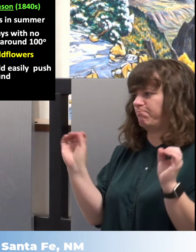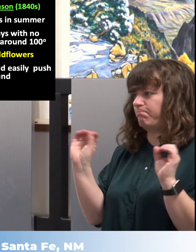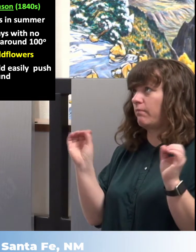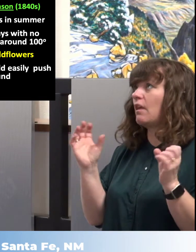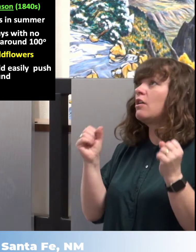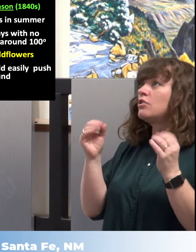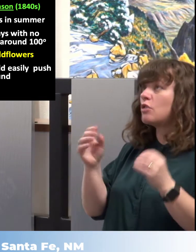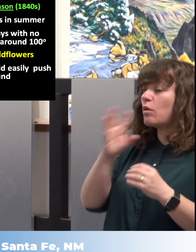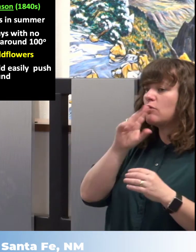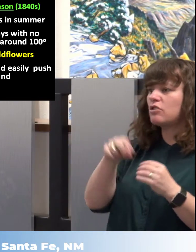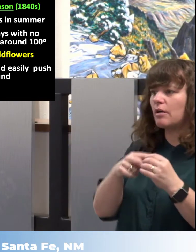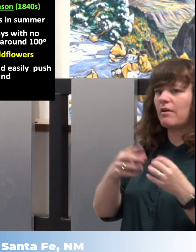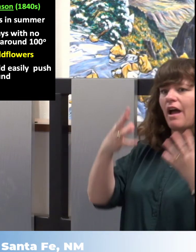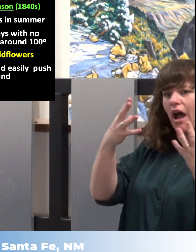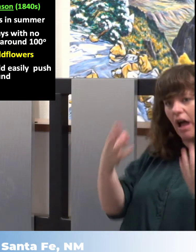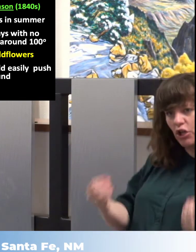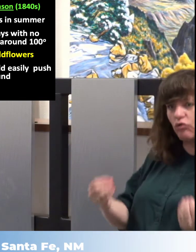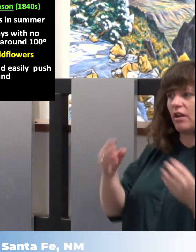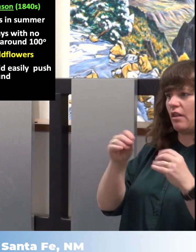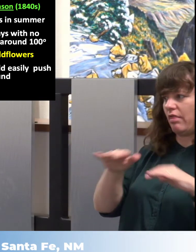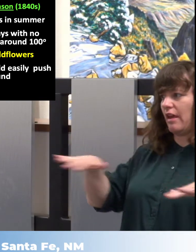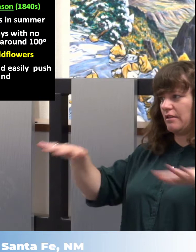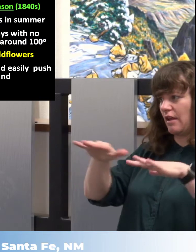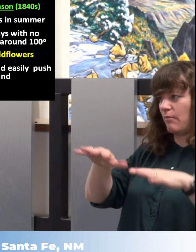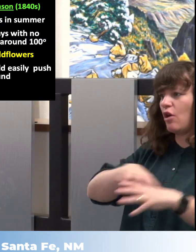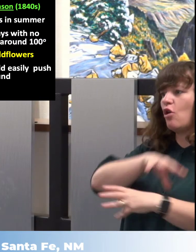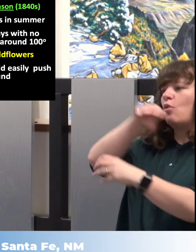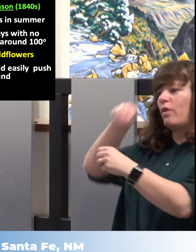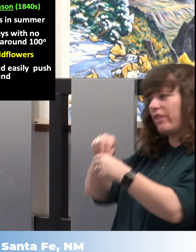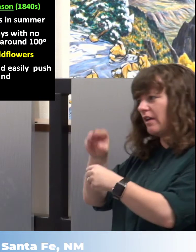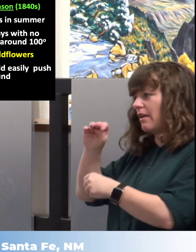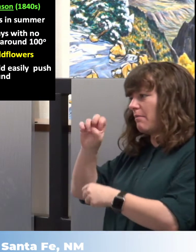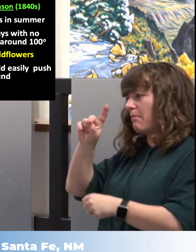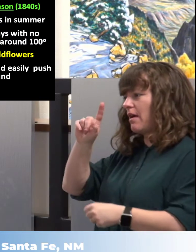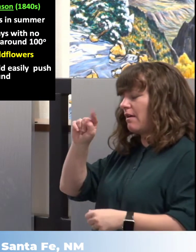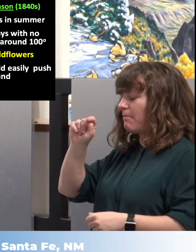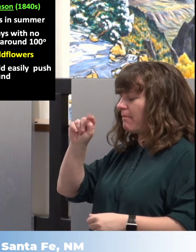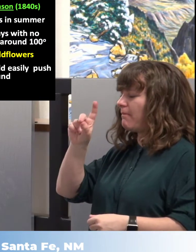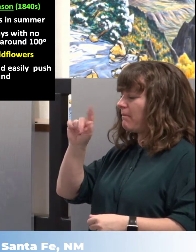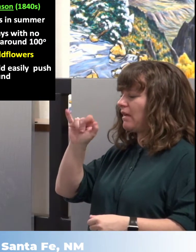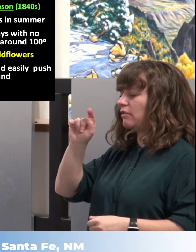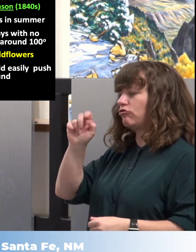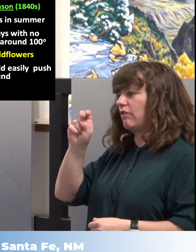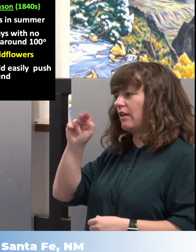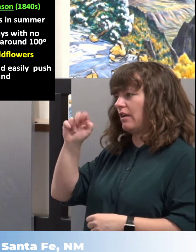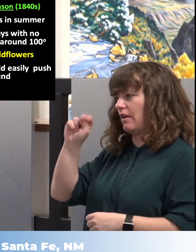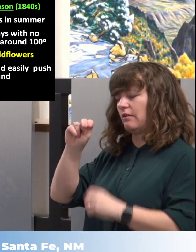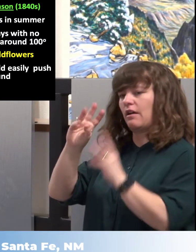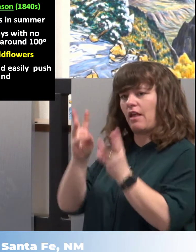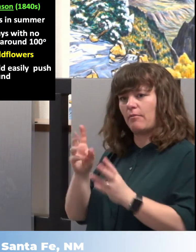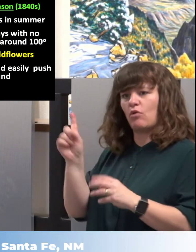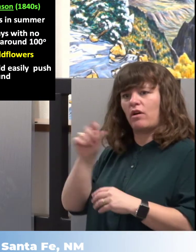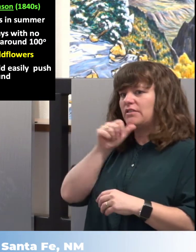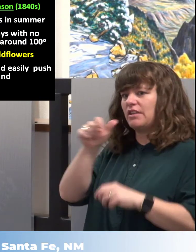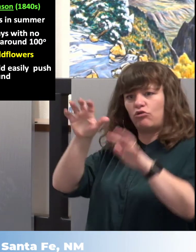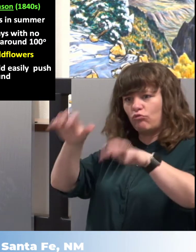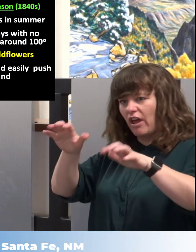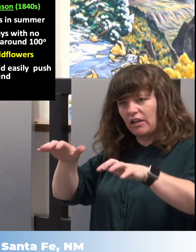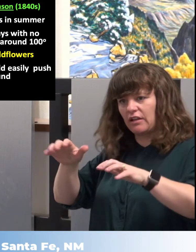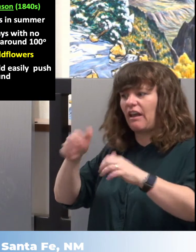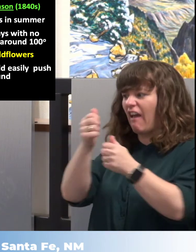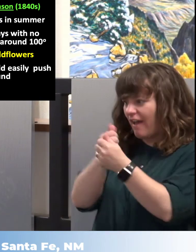hydrated landscape in a Mediterranean climate when it didn't rain for months on end in summer. Everything was